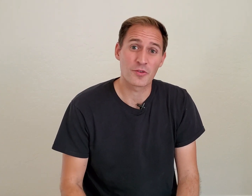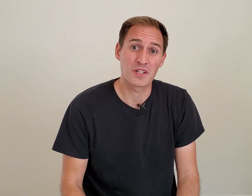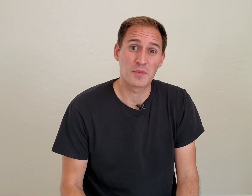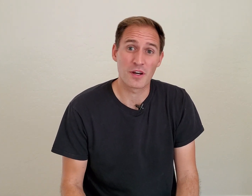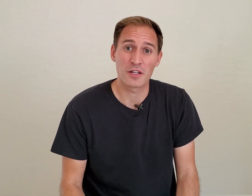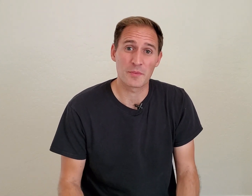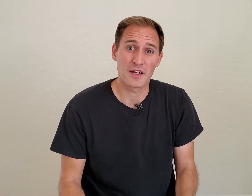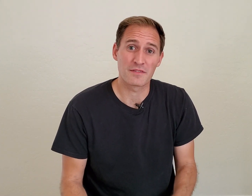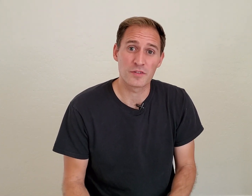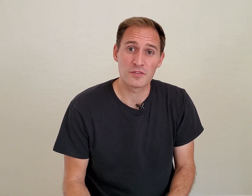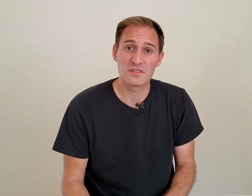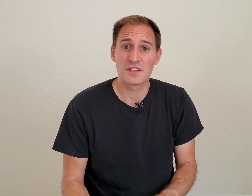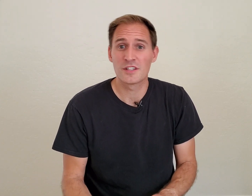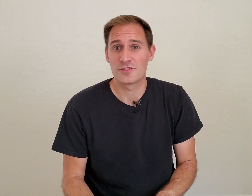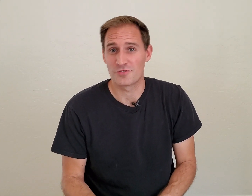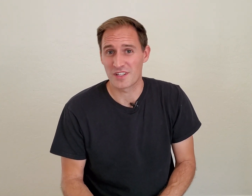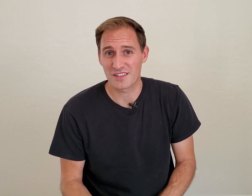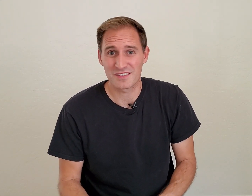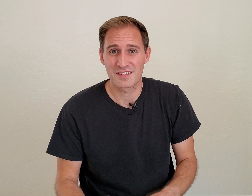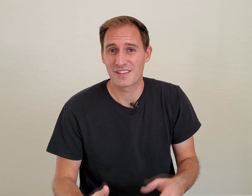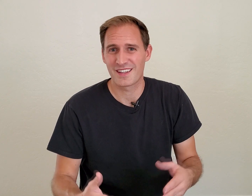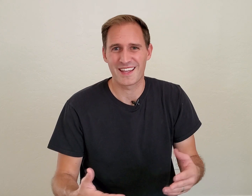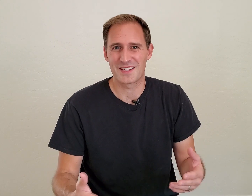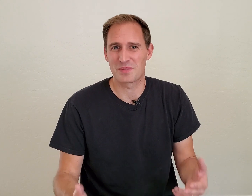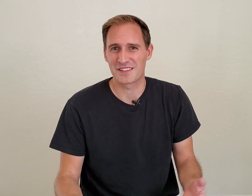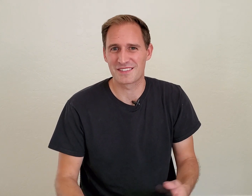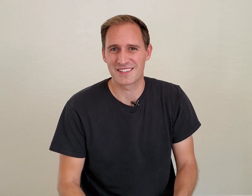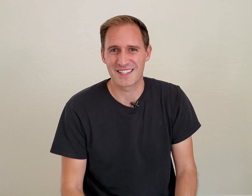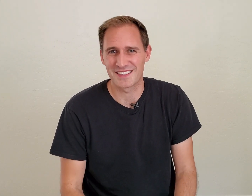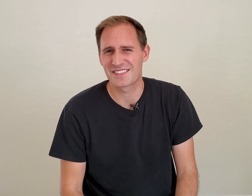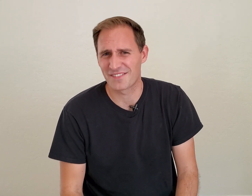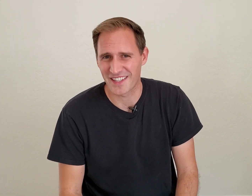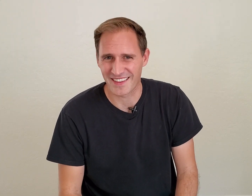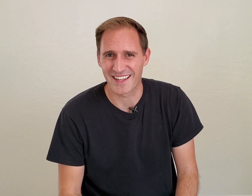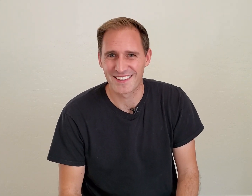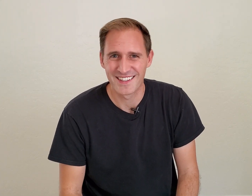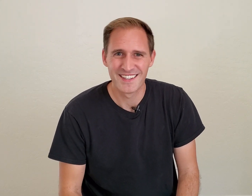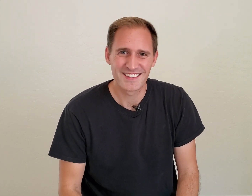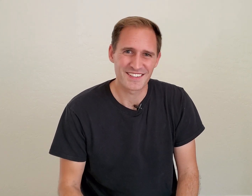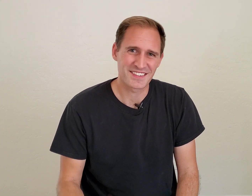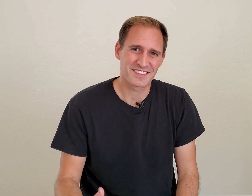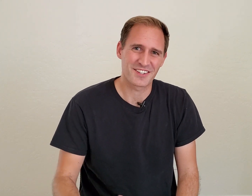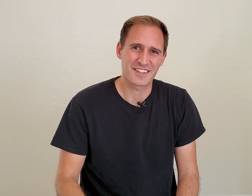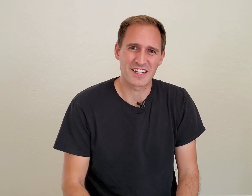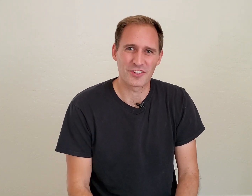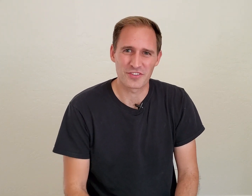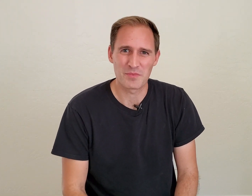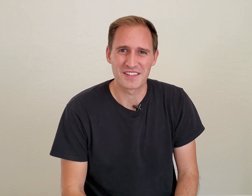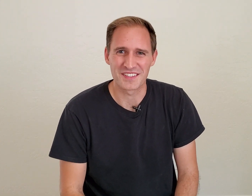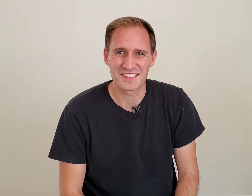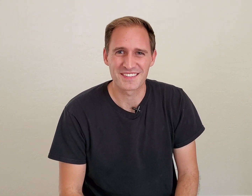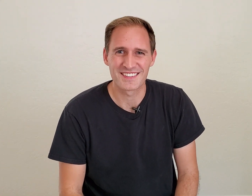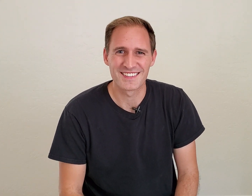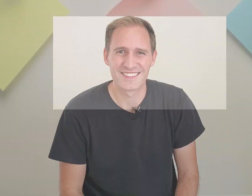going to be all about foods, drinks, and places to eat and stuff like that. Let's get started and learn the basics.